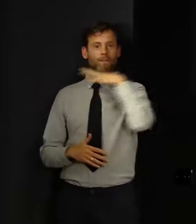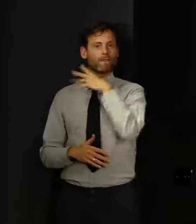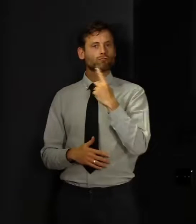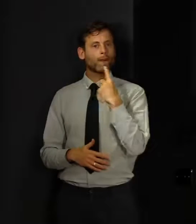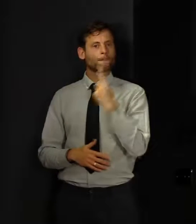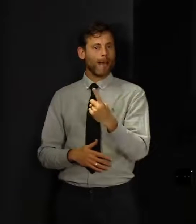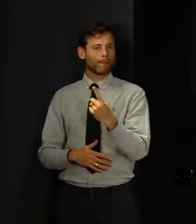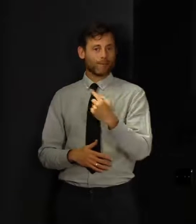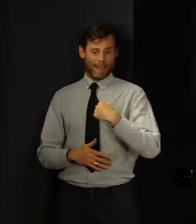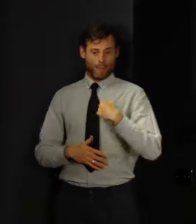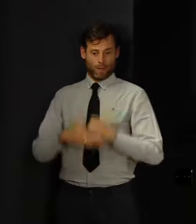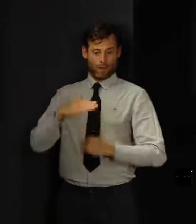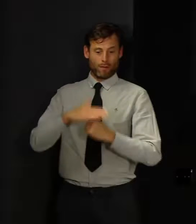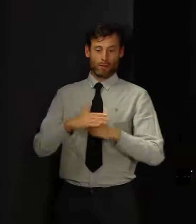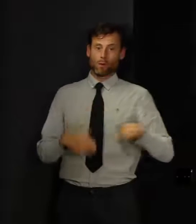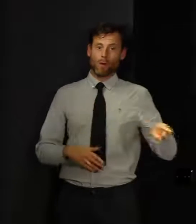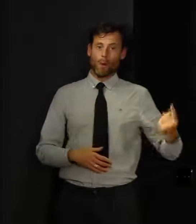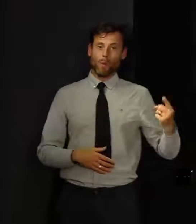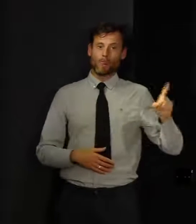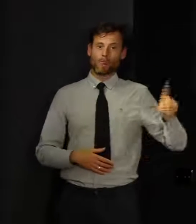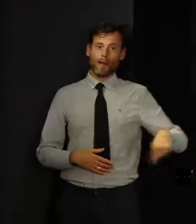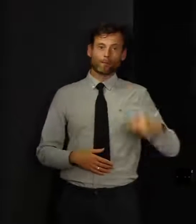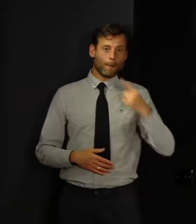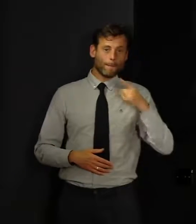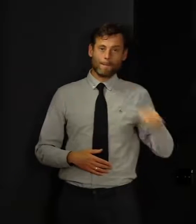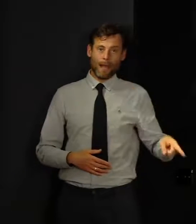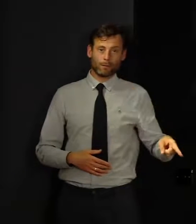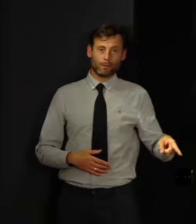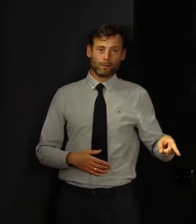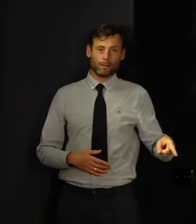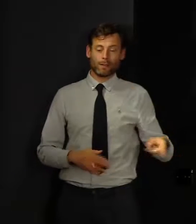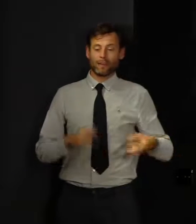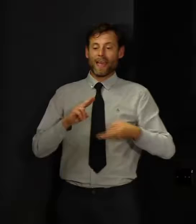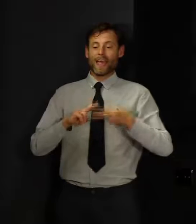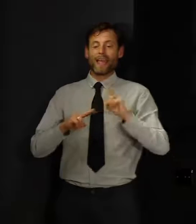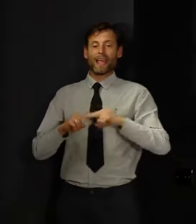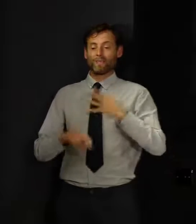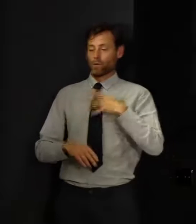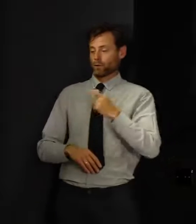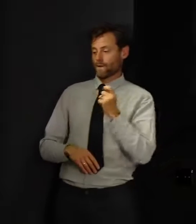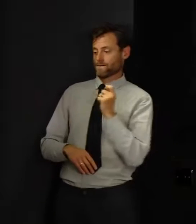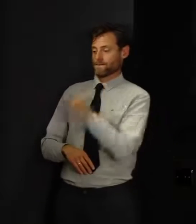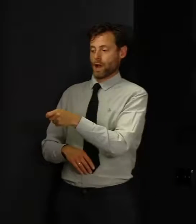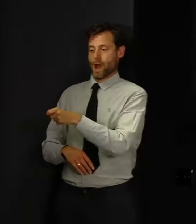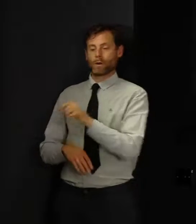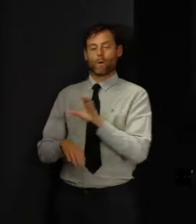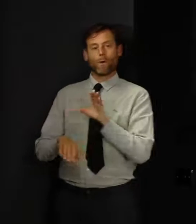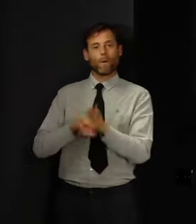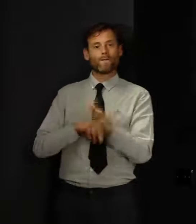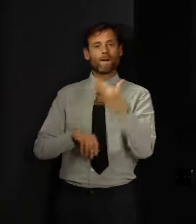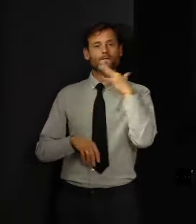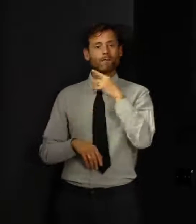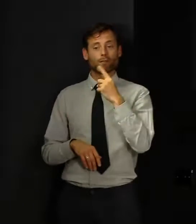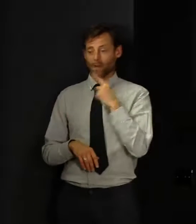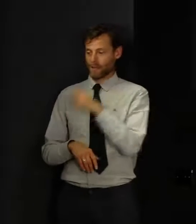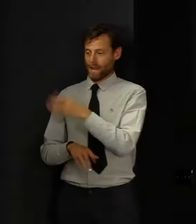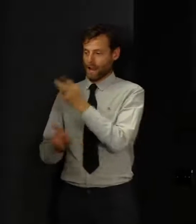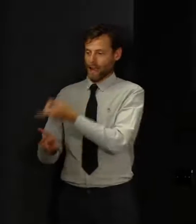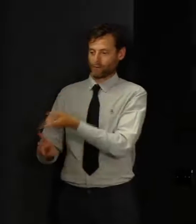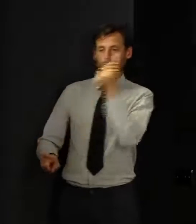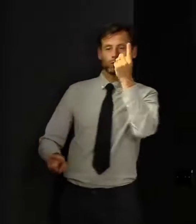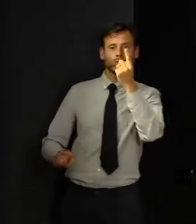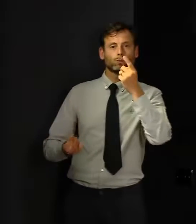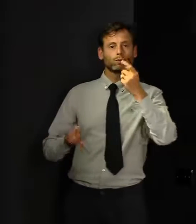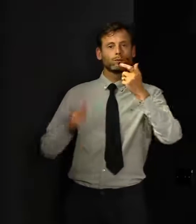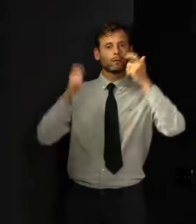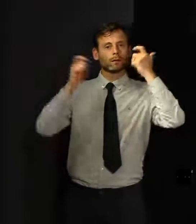So therefore, if there was a £1,000 fine, that individual would have to be reported to the Procurator Fiscal, which doesn't seem a proportionate step to take as a first enforcement